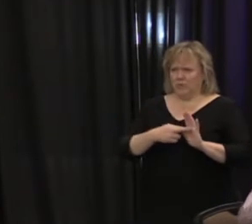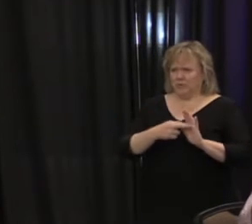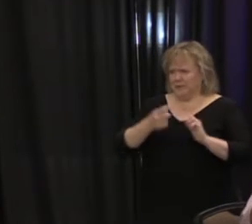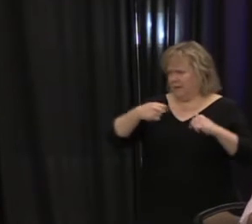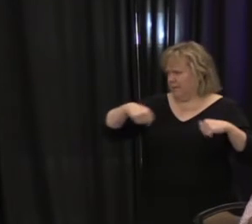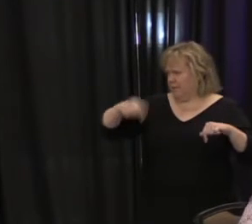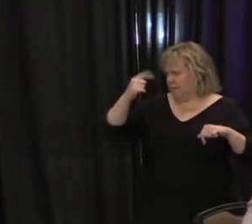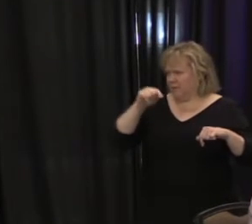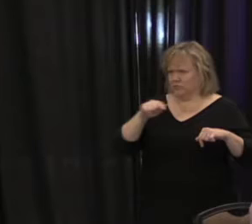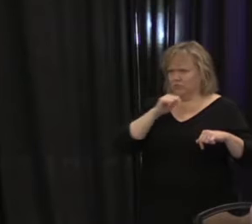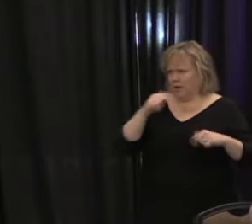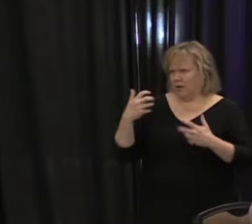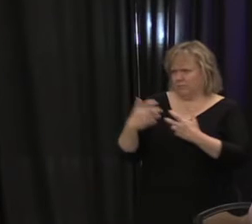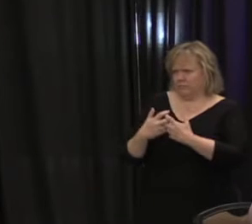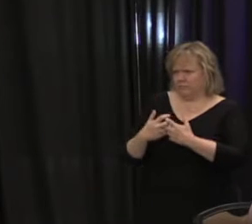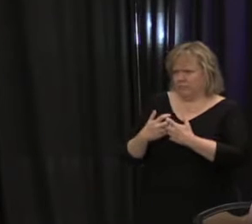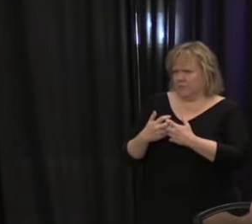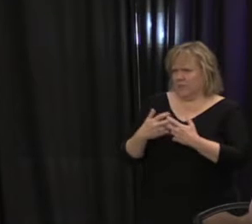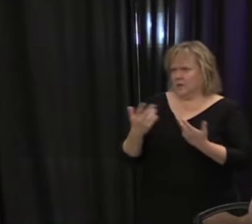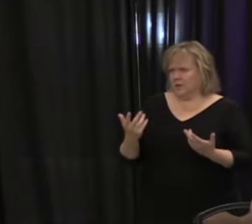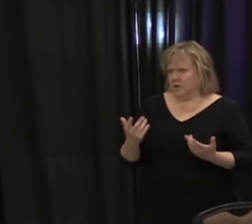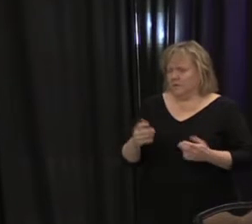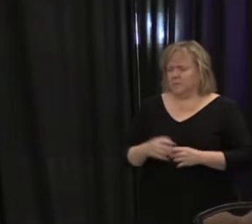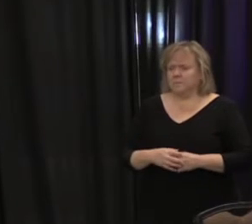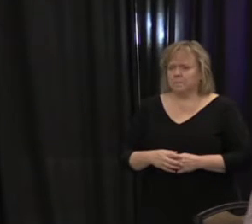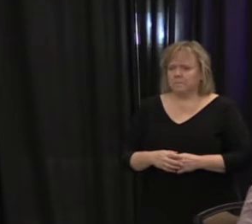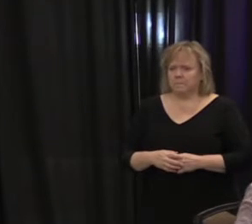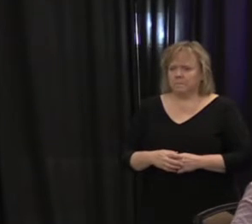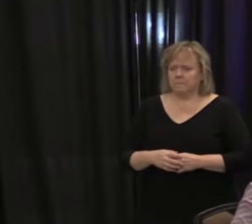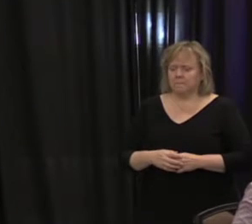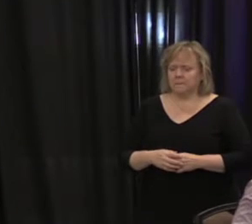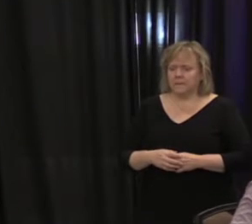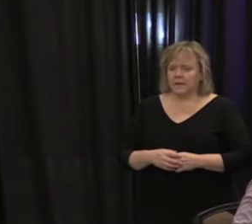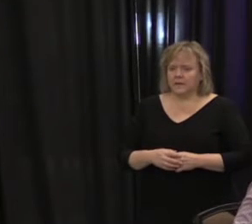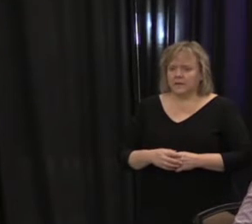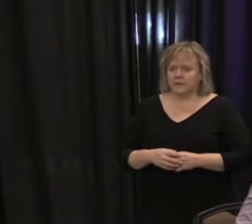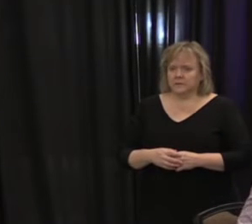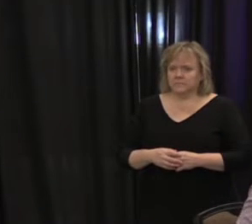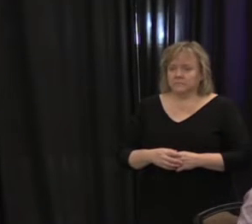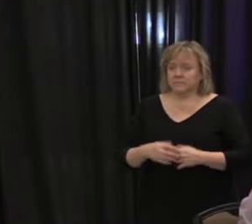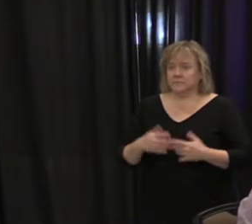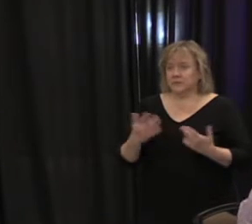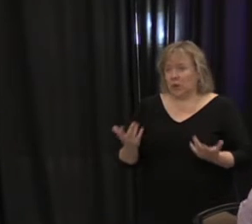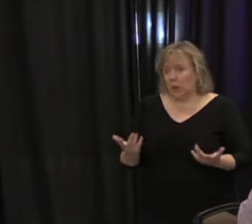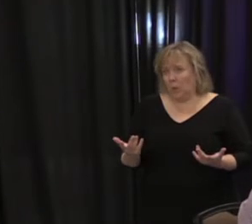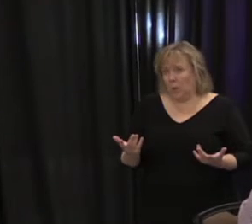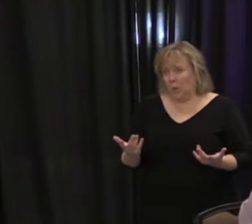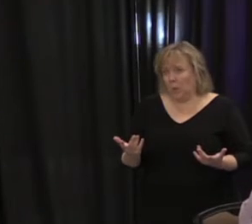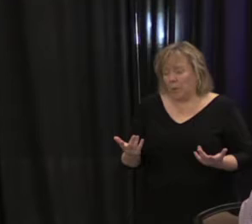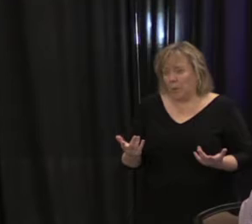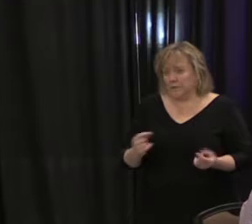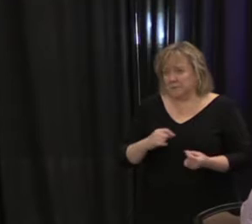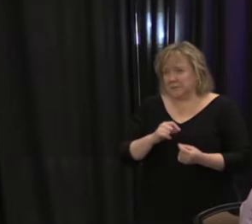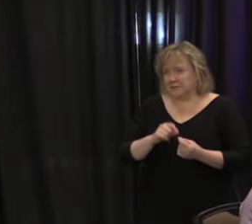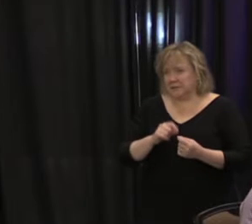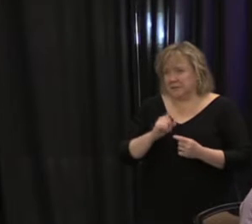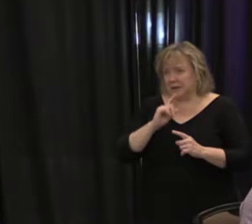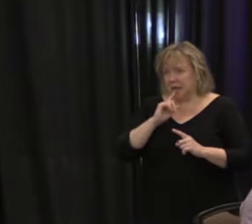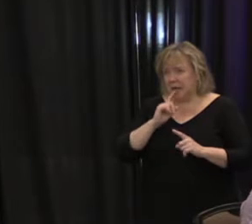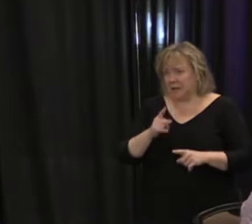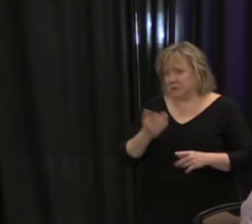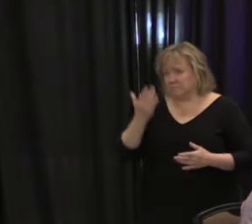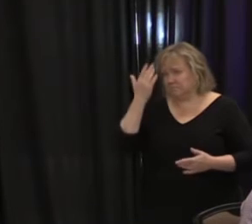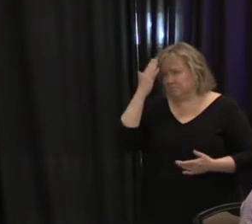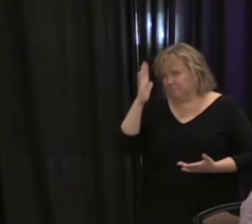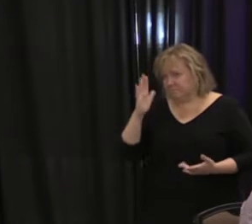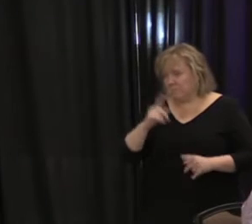you're just centering yourself within that conversation. So I don't know if there's a true answer to that, other than be